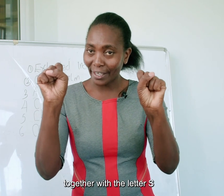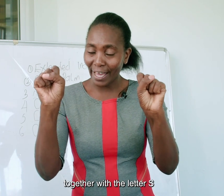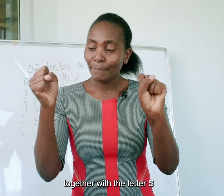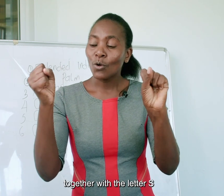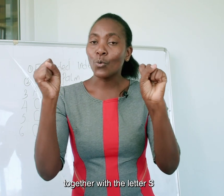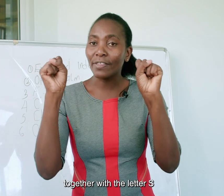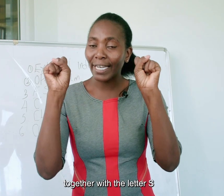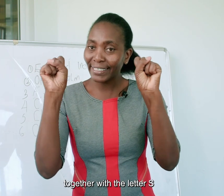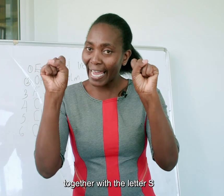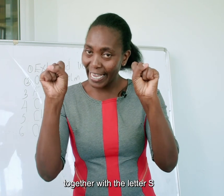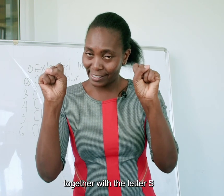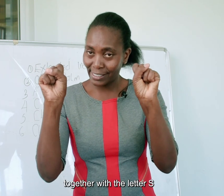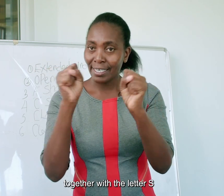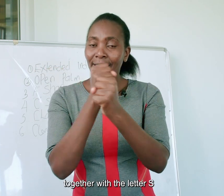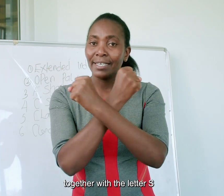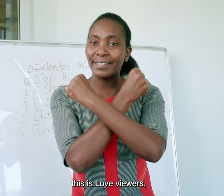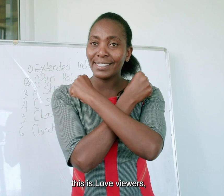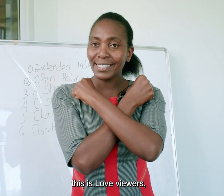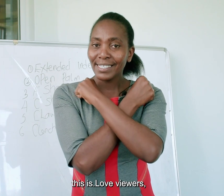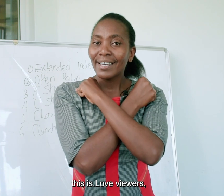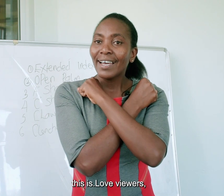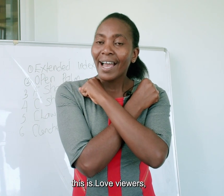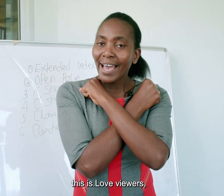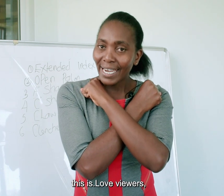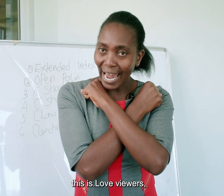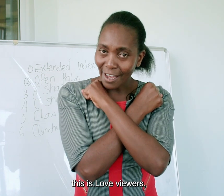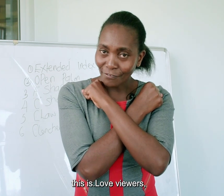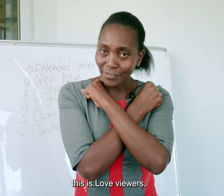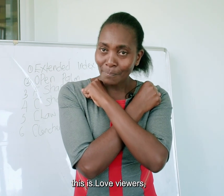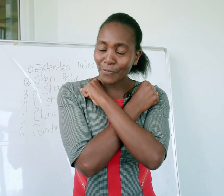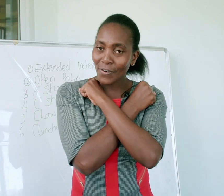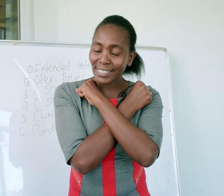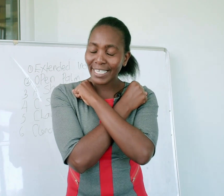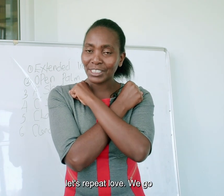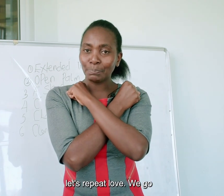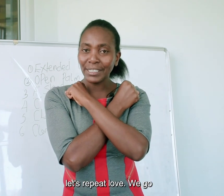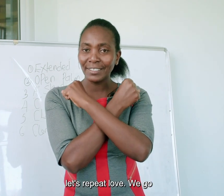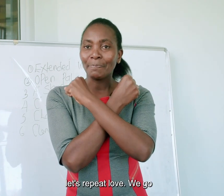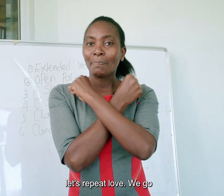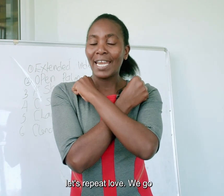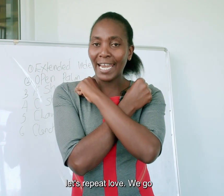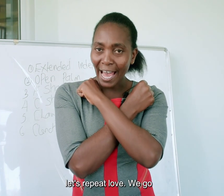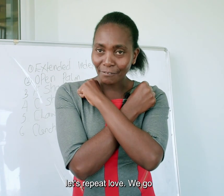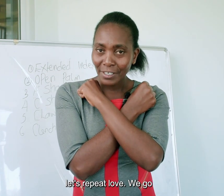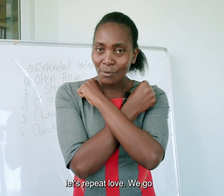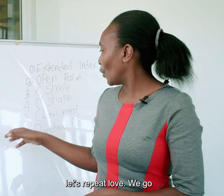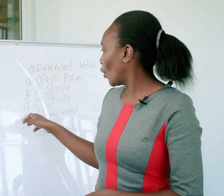together with letter S, this is love. Viewers, let's repeat. Love. When we go